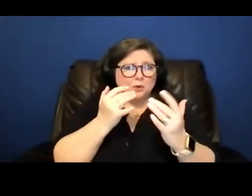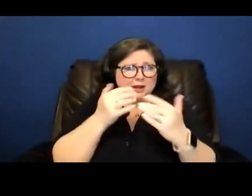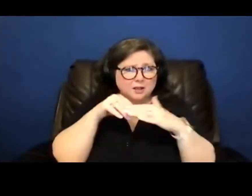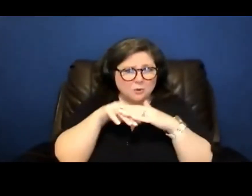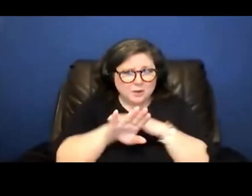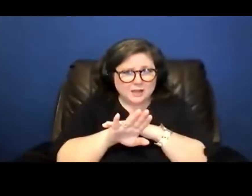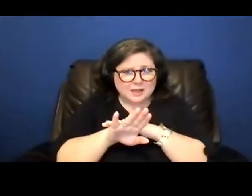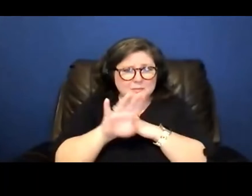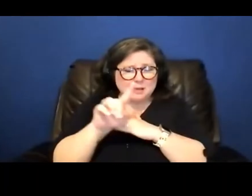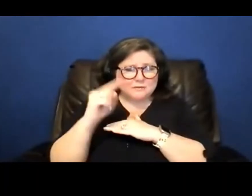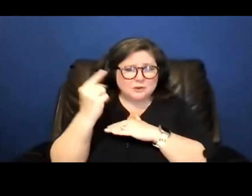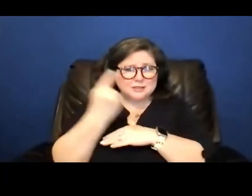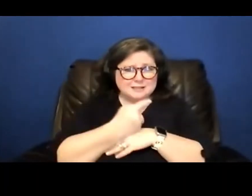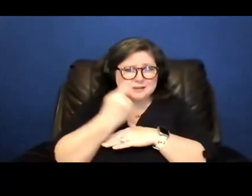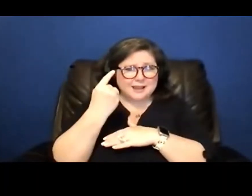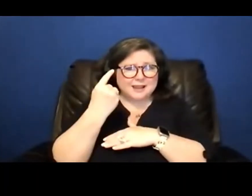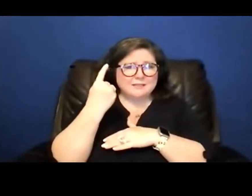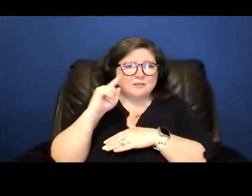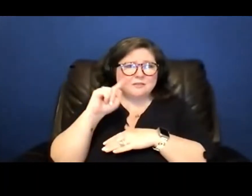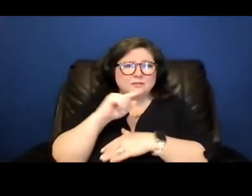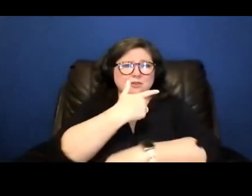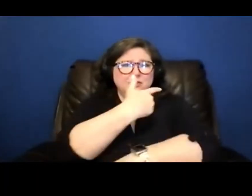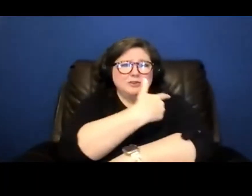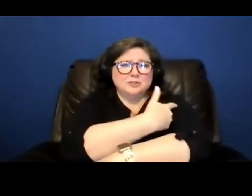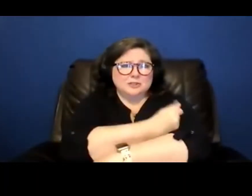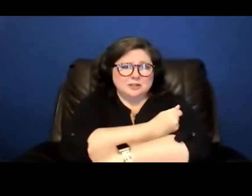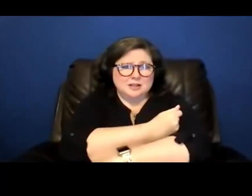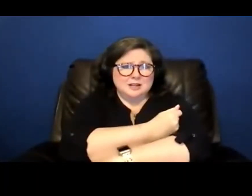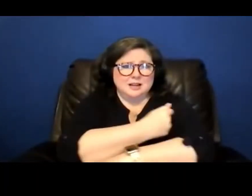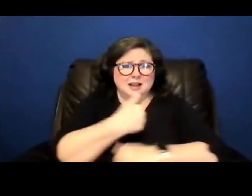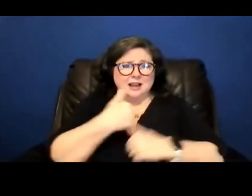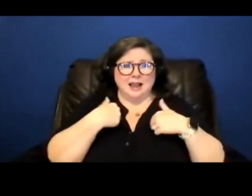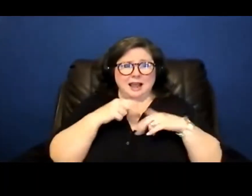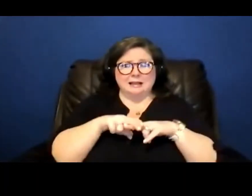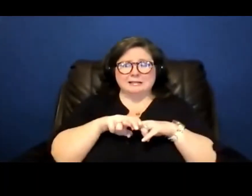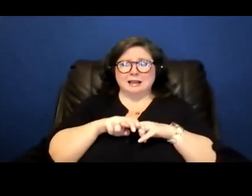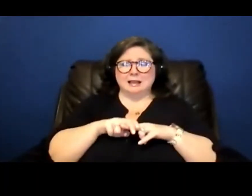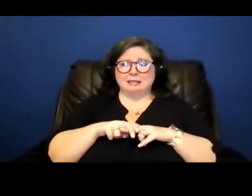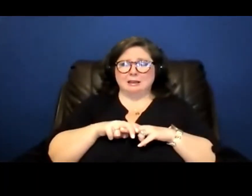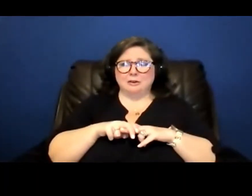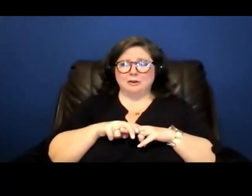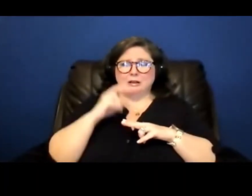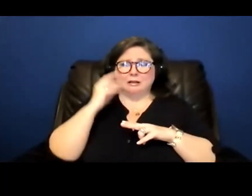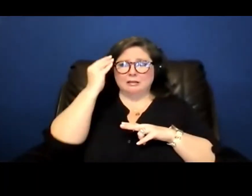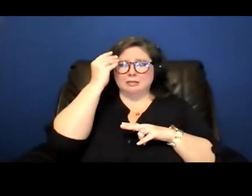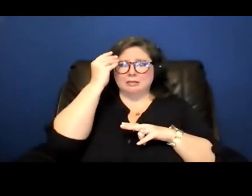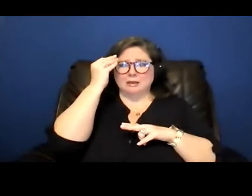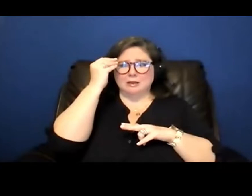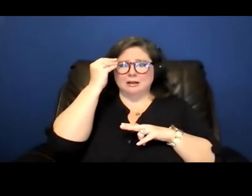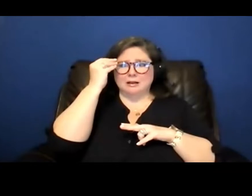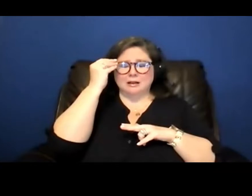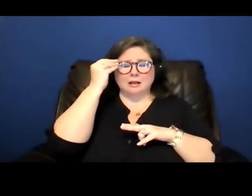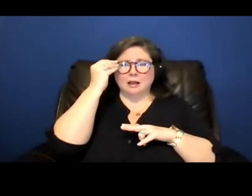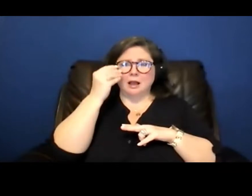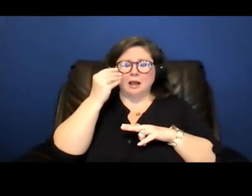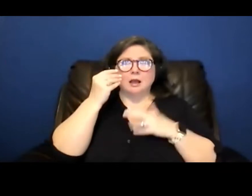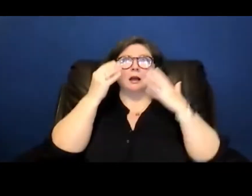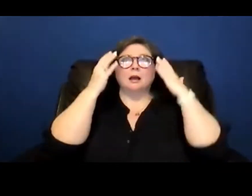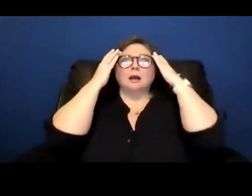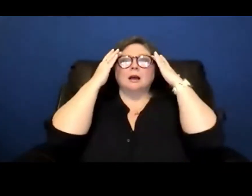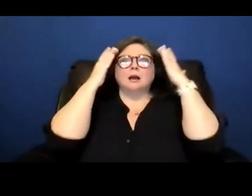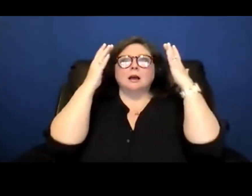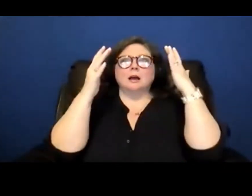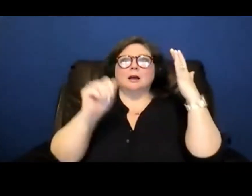on my first day to get my first injection, I sat there and thought, you're nuts. What are you